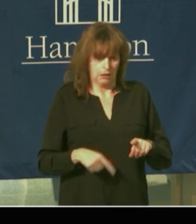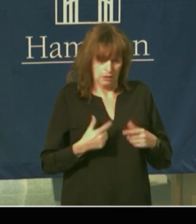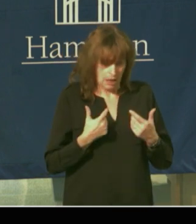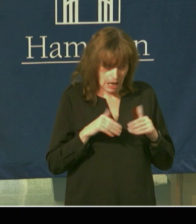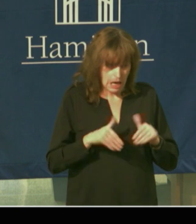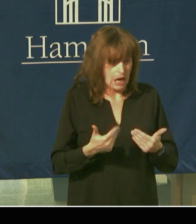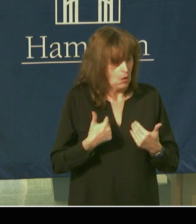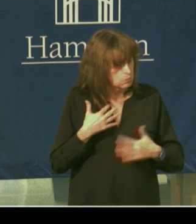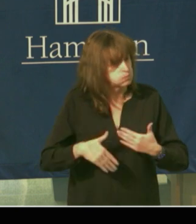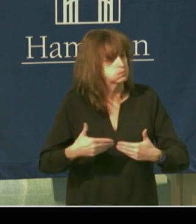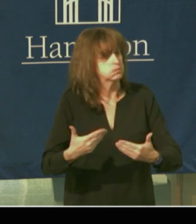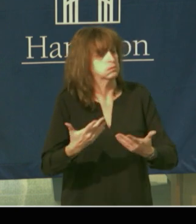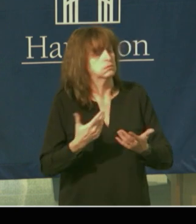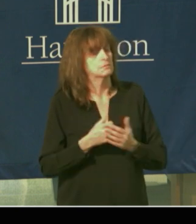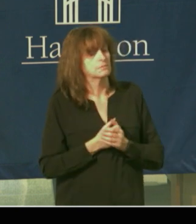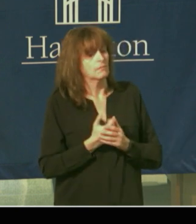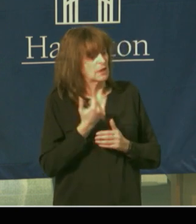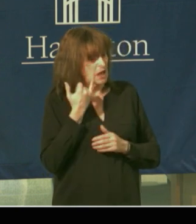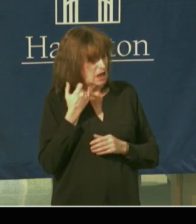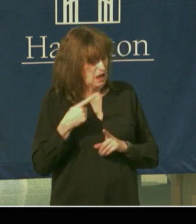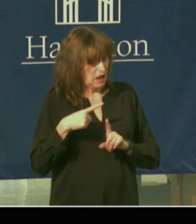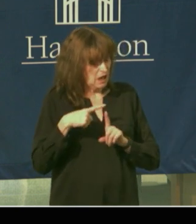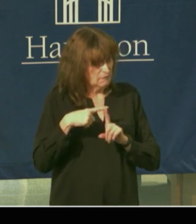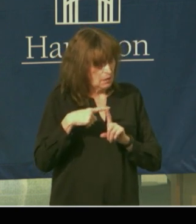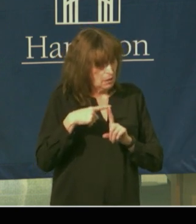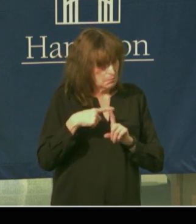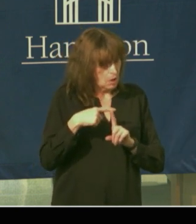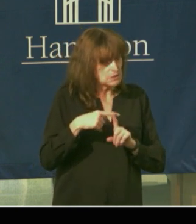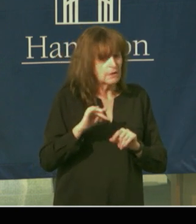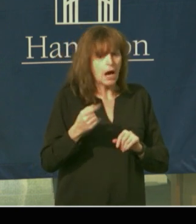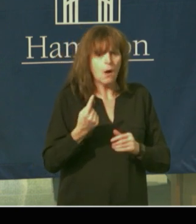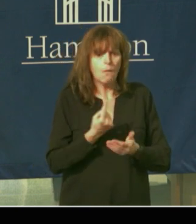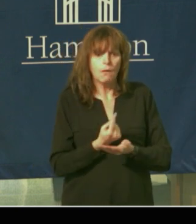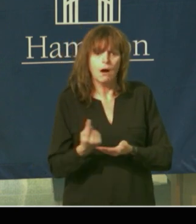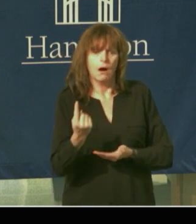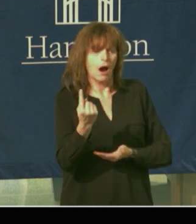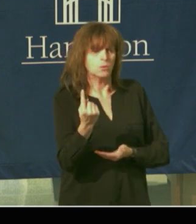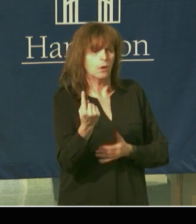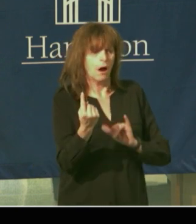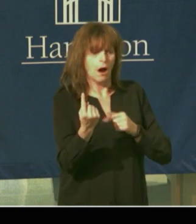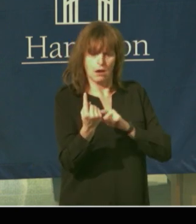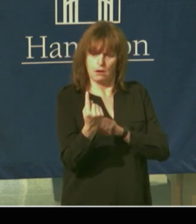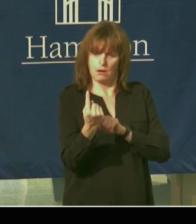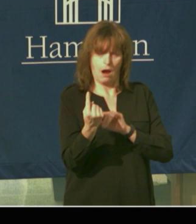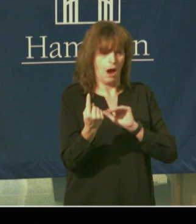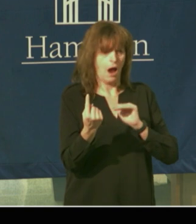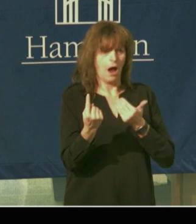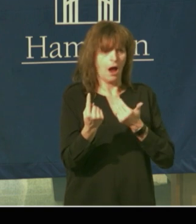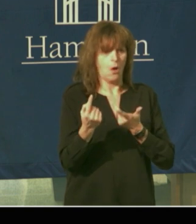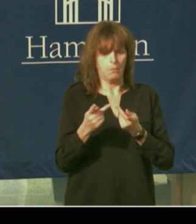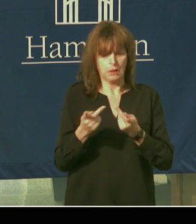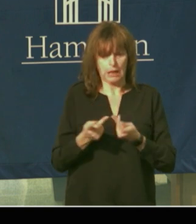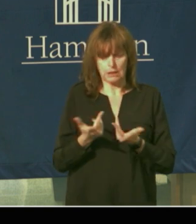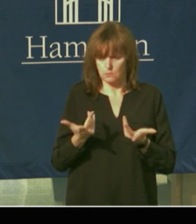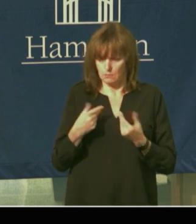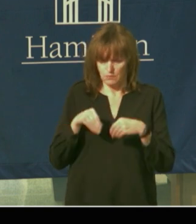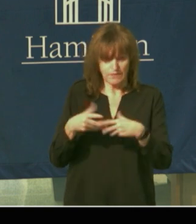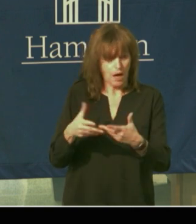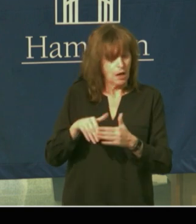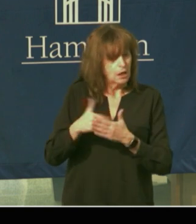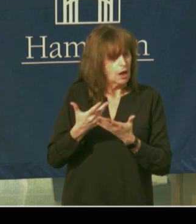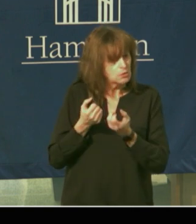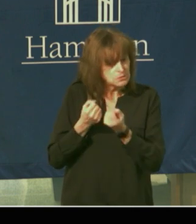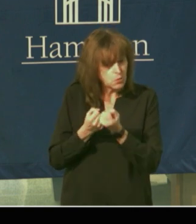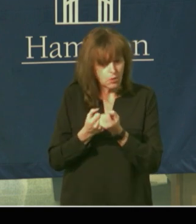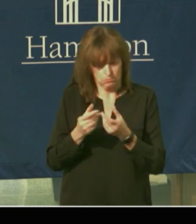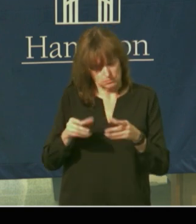test does come back positive, how are we also supporting individuals through that? So we'll be working through the details of that very quickly. We've